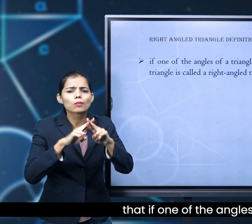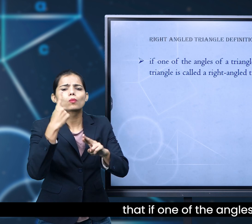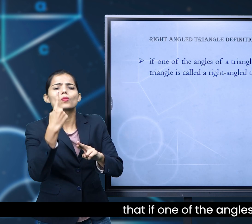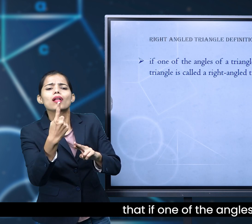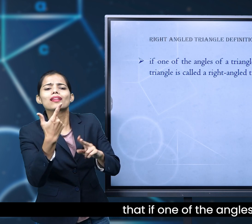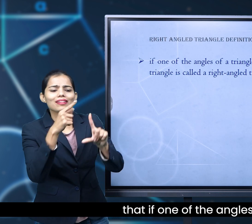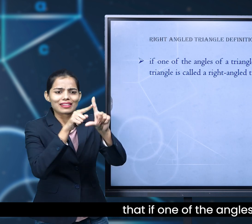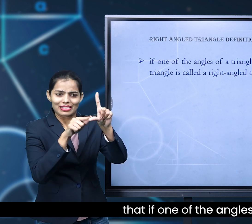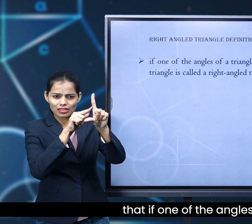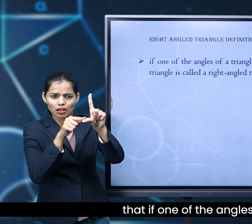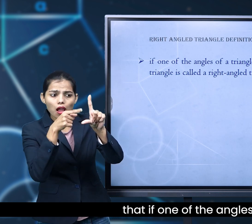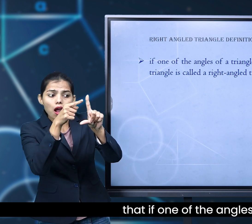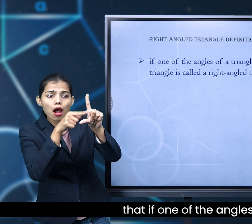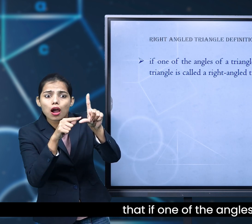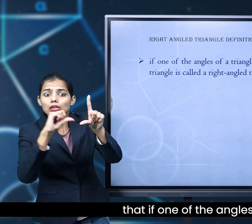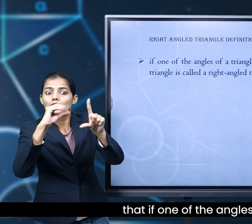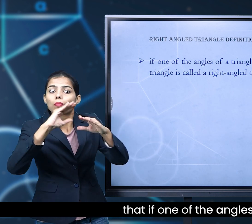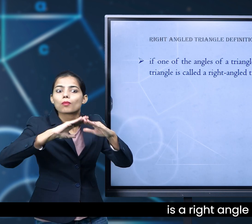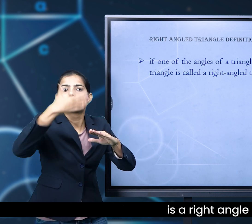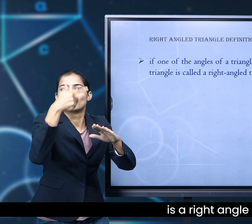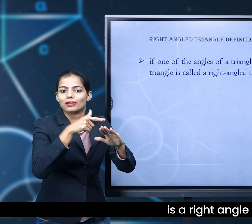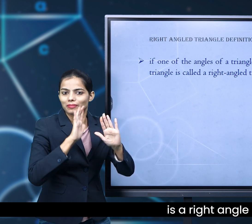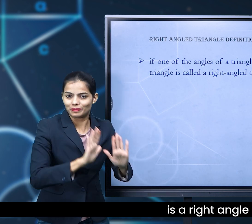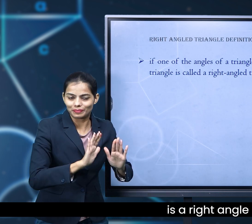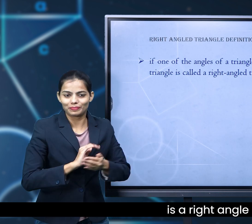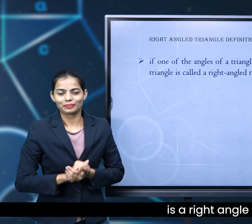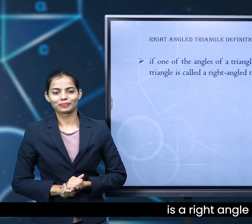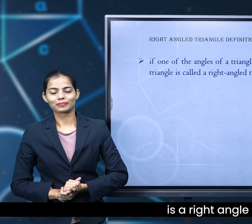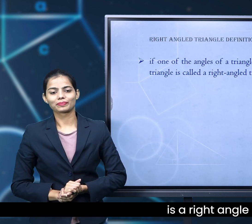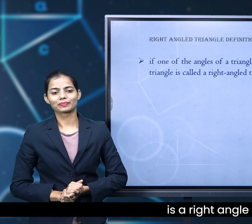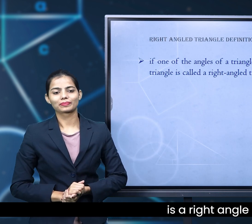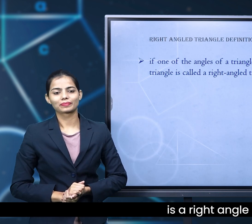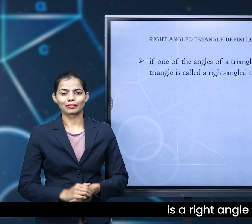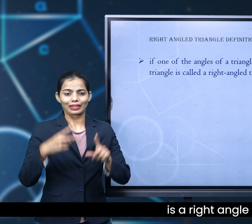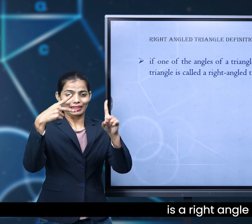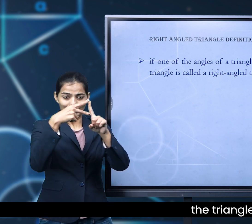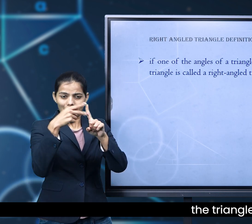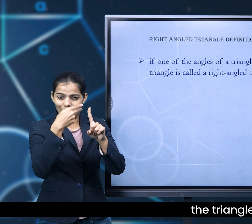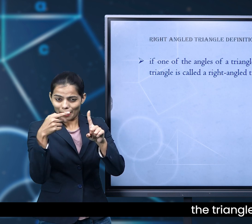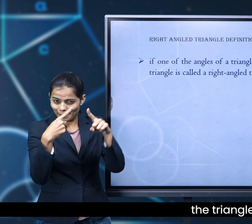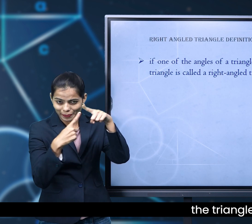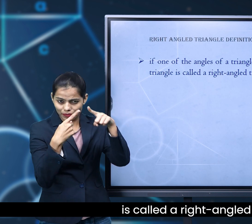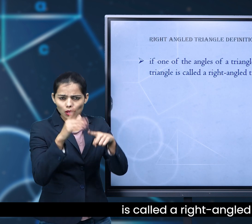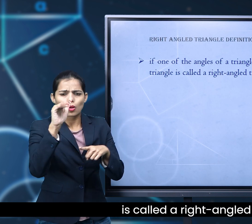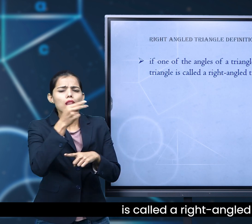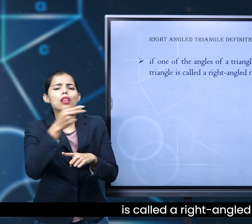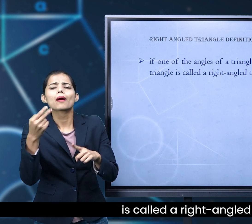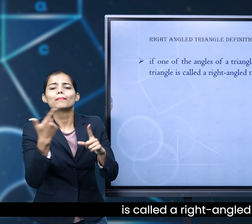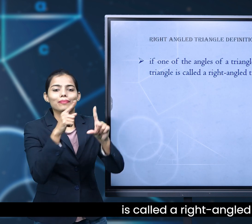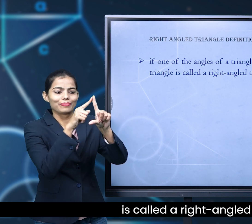if one of the angles of a triangle is a right angle 90 degree, the triangle is called a right